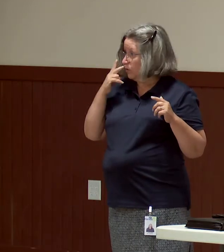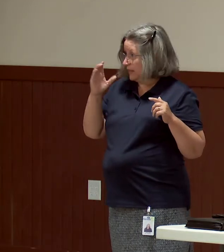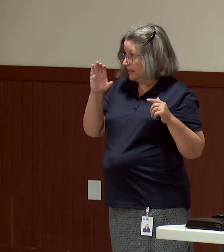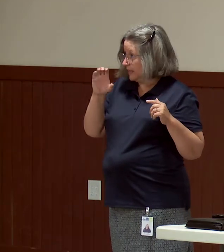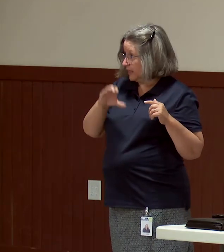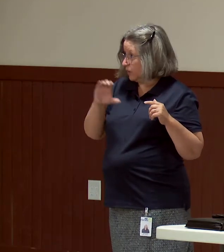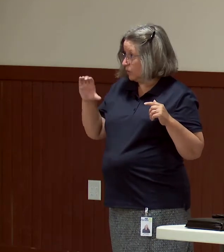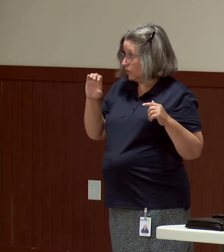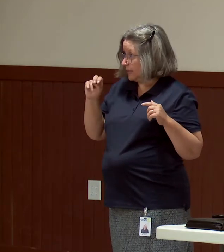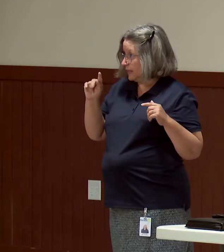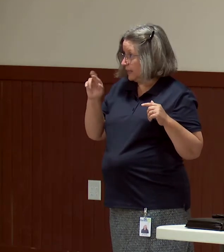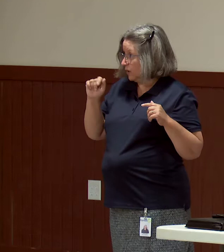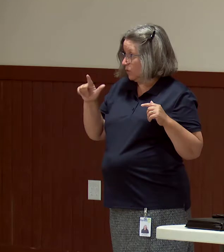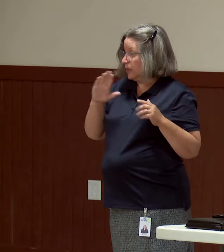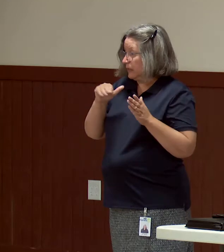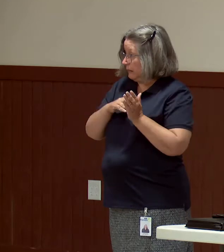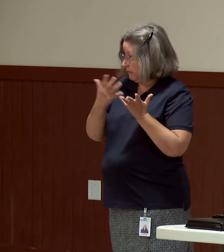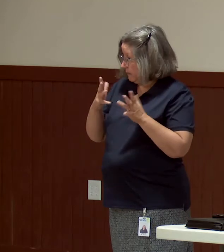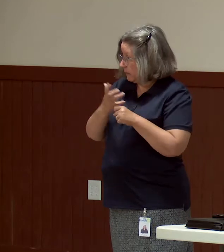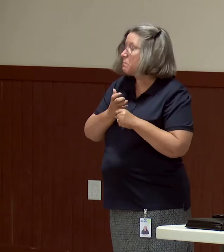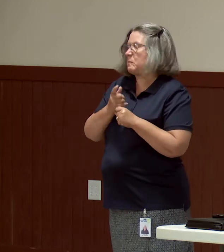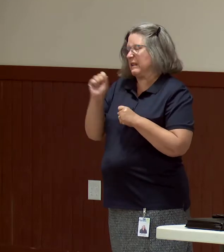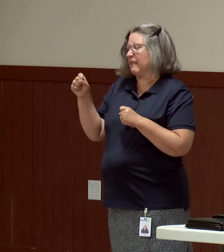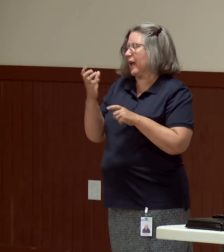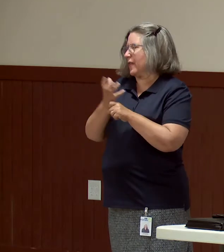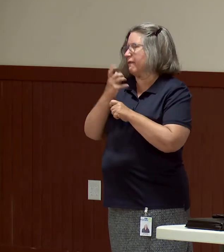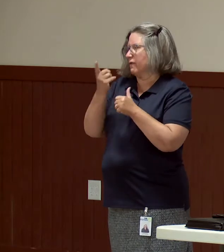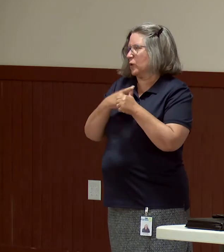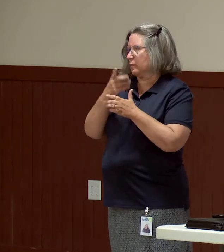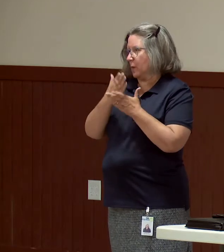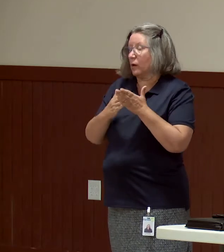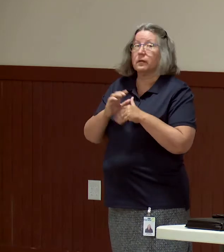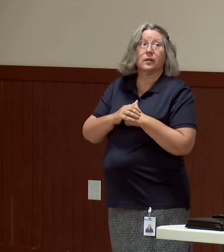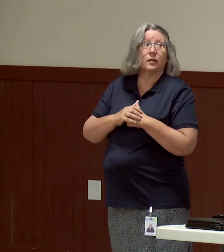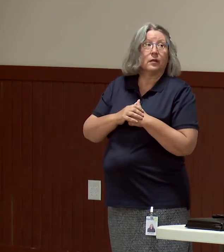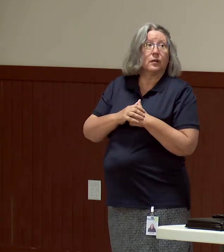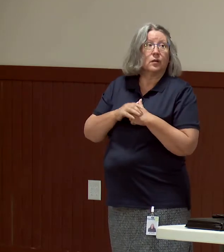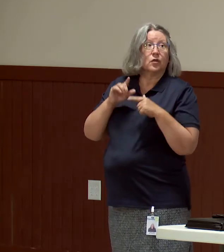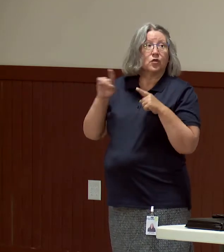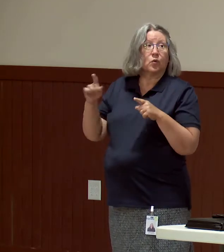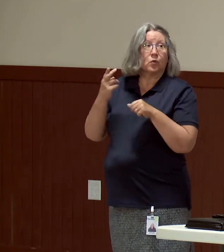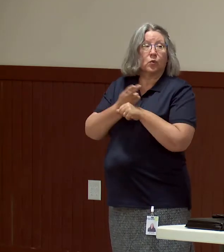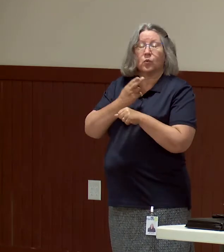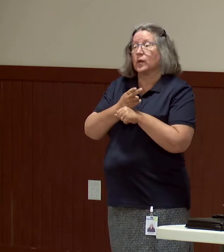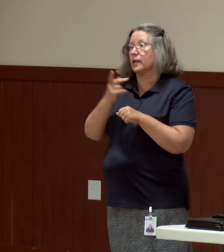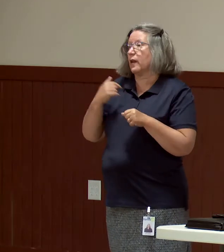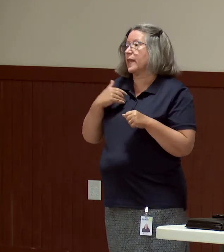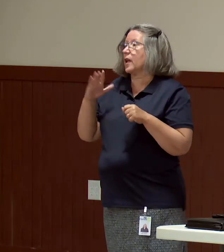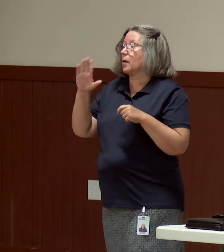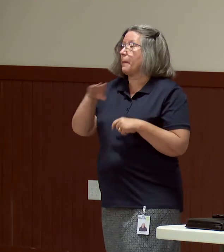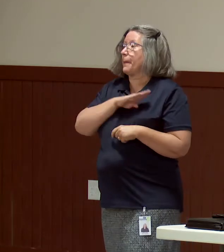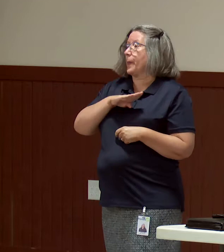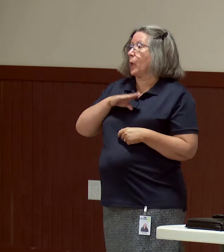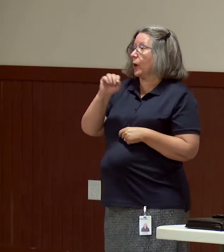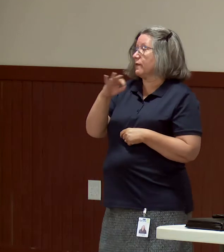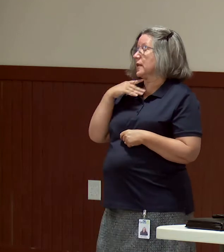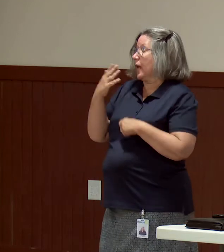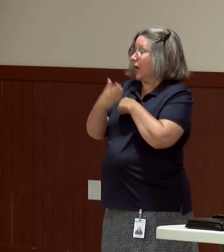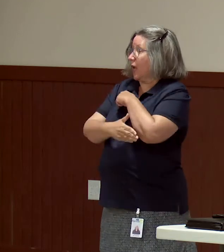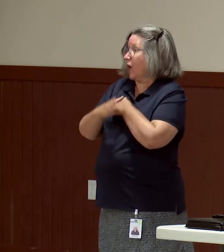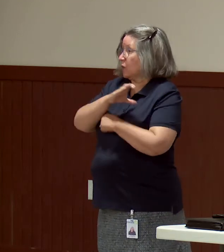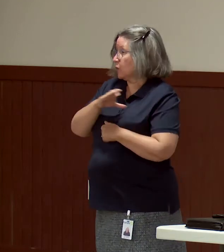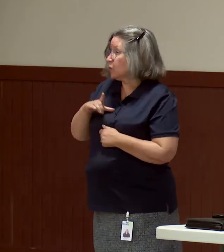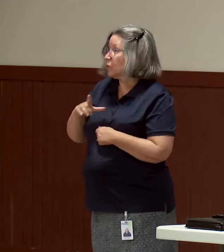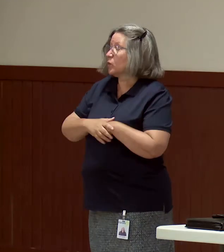So the eligible uses, there's broad categories for eligible uses within which city councils, boards of supervisors have